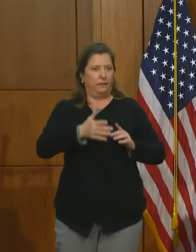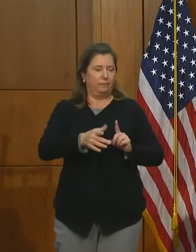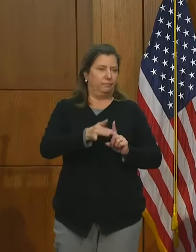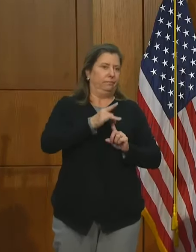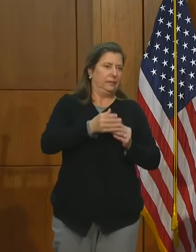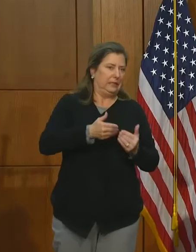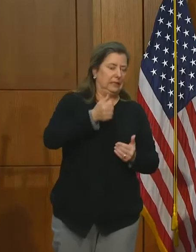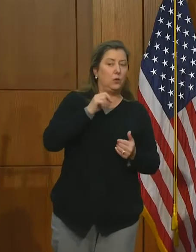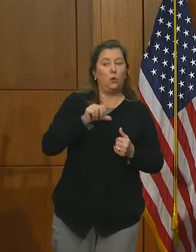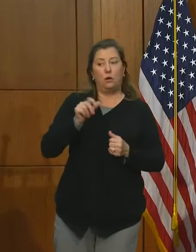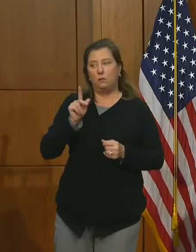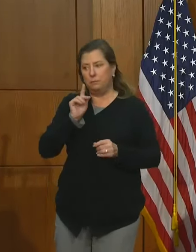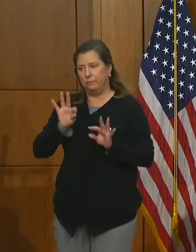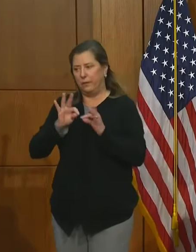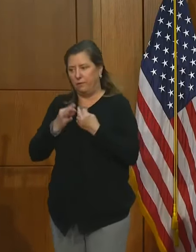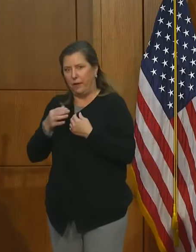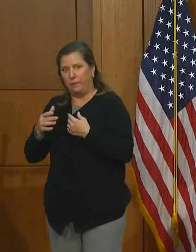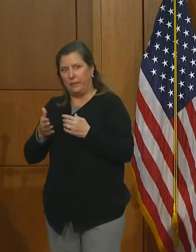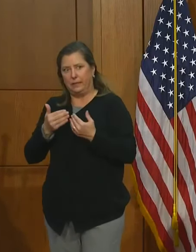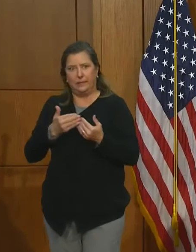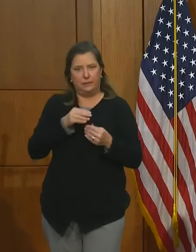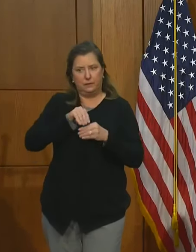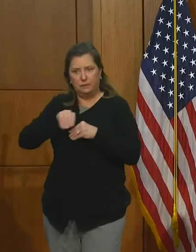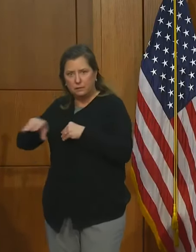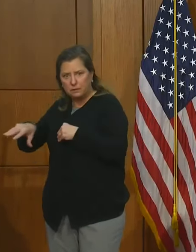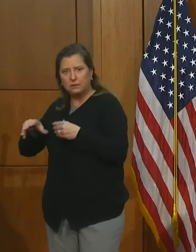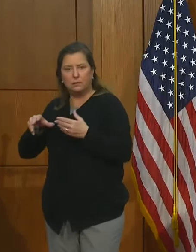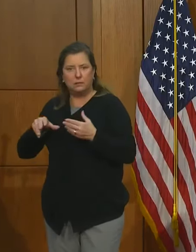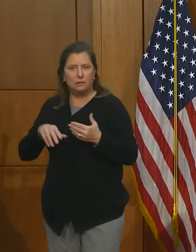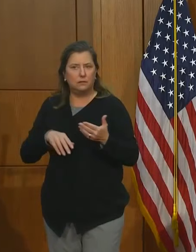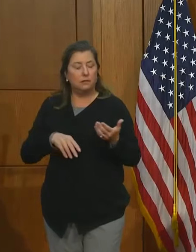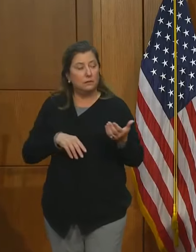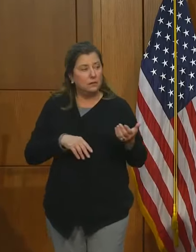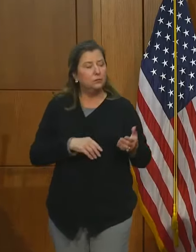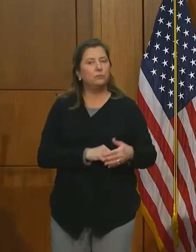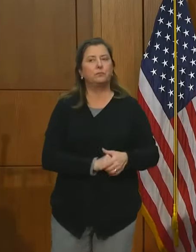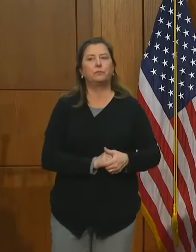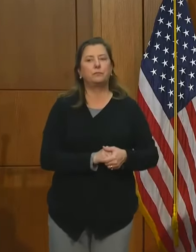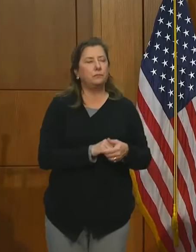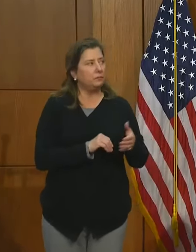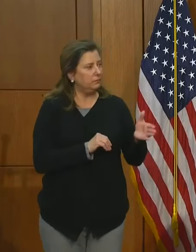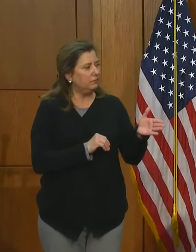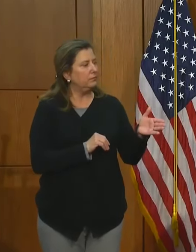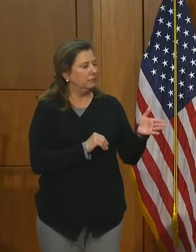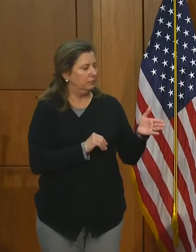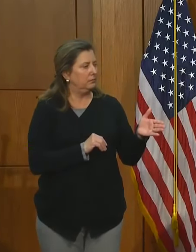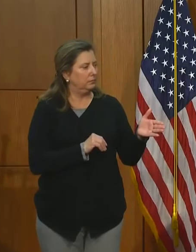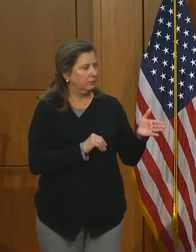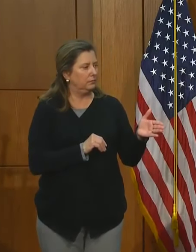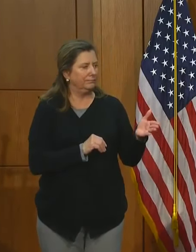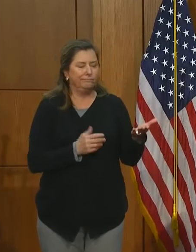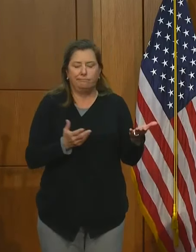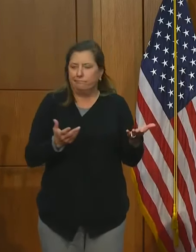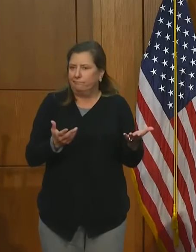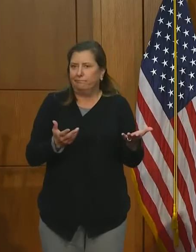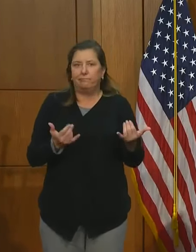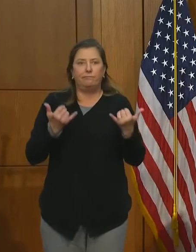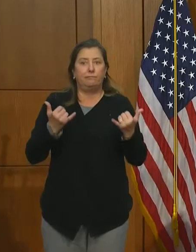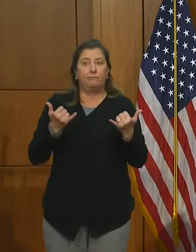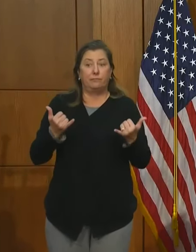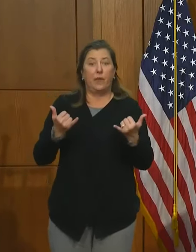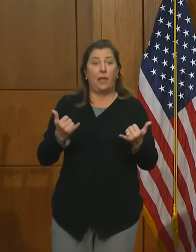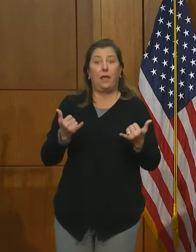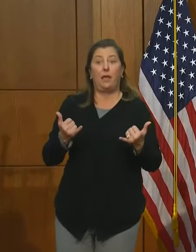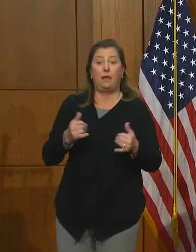those people who may not be able to go back to work for those reasons? Yeah, I mean, I think it's obviously a tenuous situation with folks now being offered